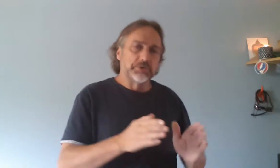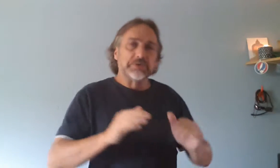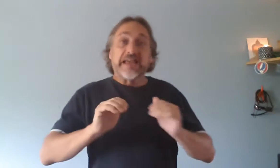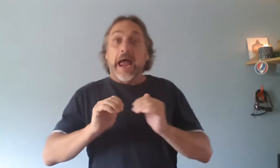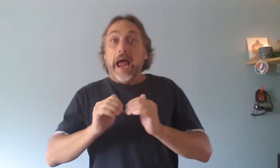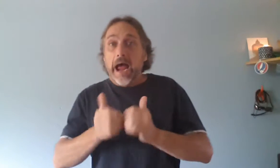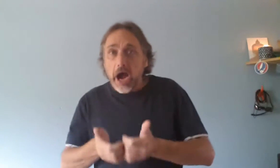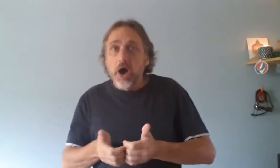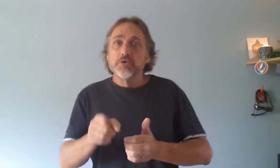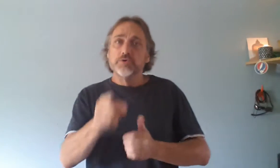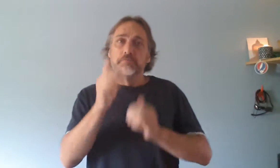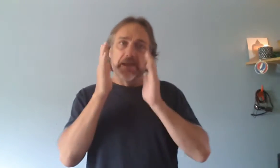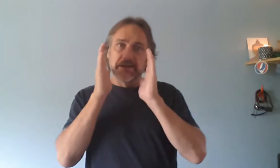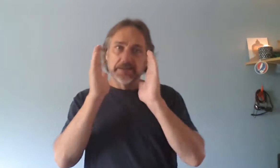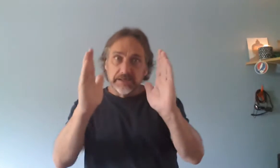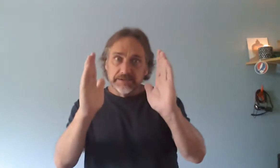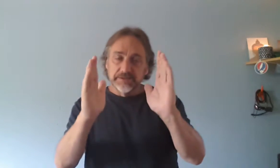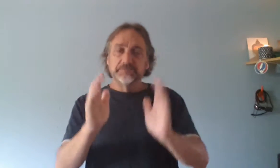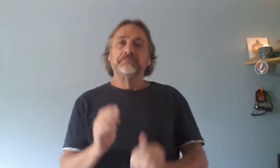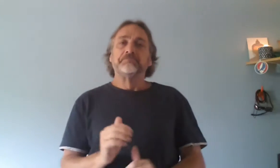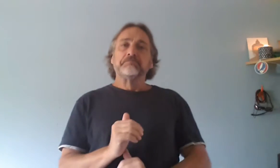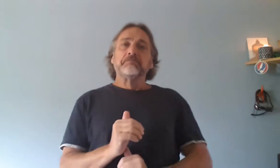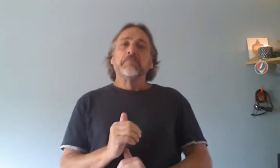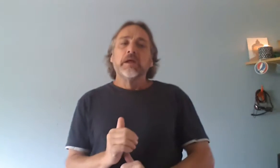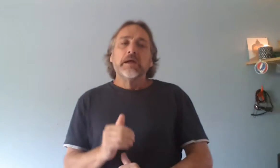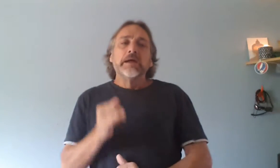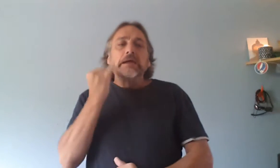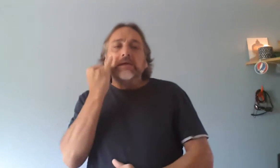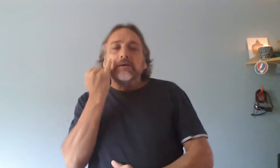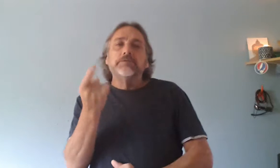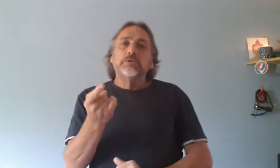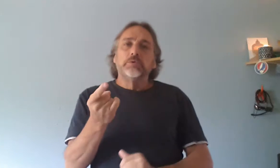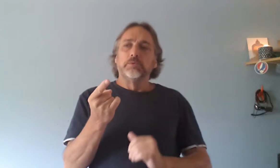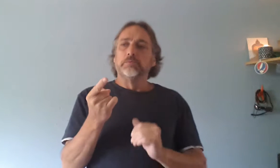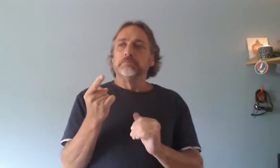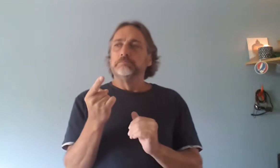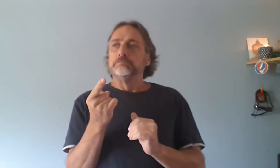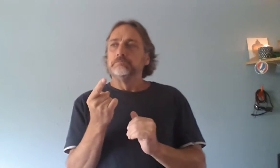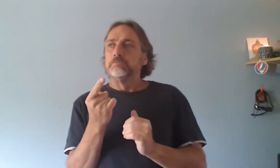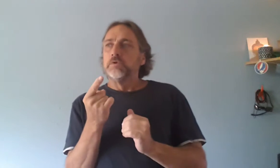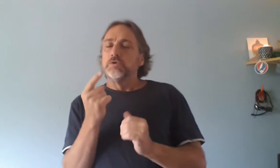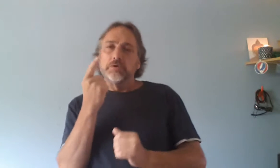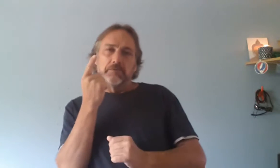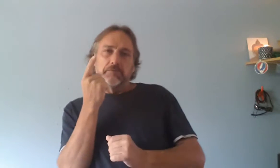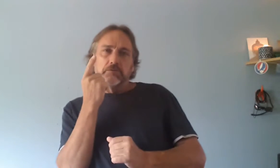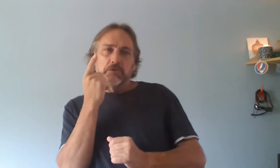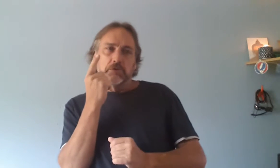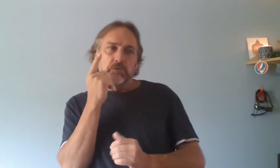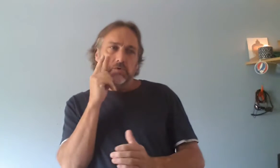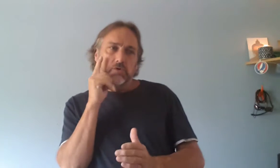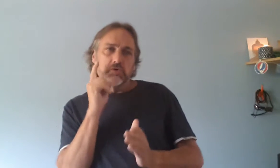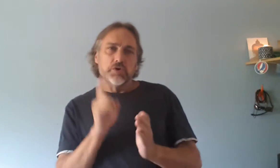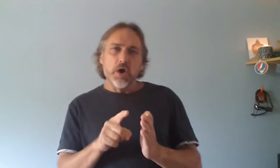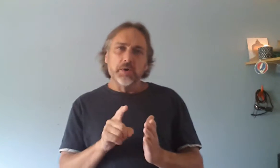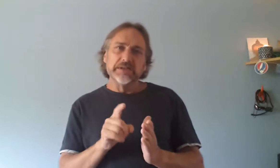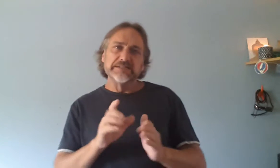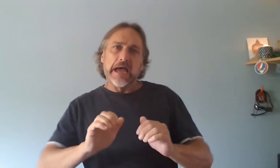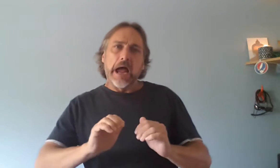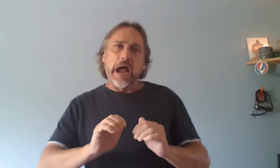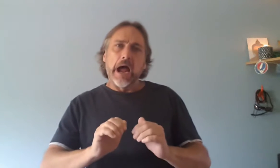said, if you start to pay attention to how much attention we pay to anything, you begin to notice that the mind is